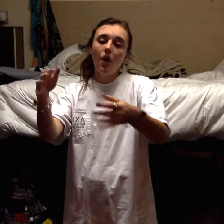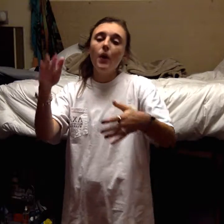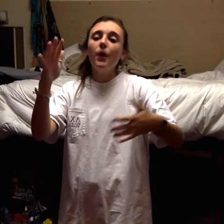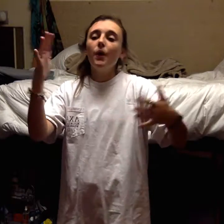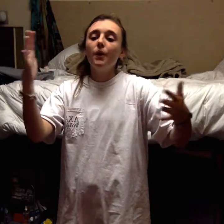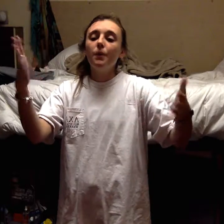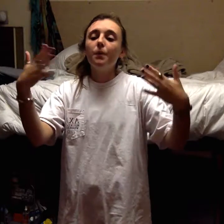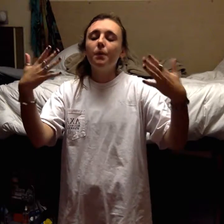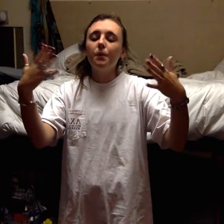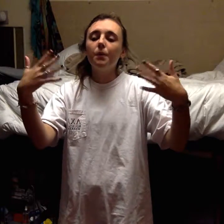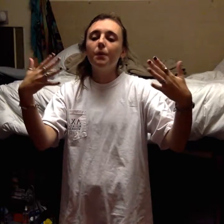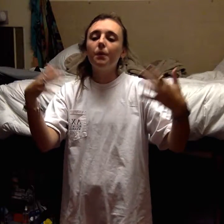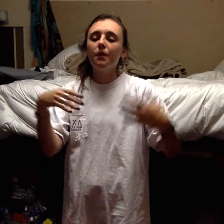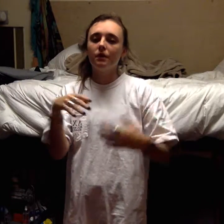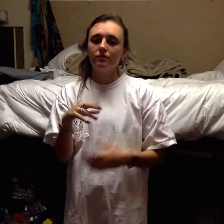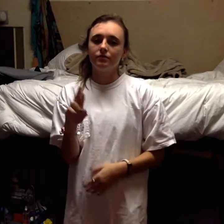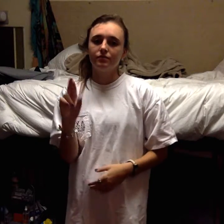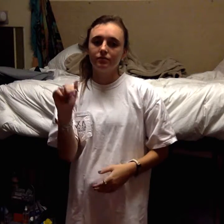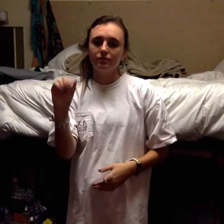Okay, you know what? Do you think that's a square?